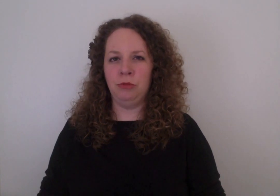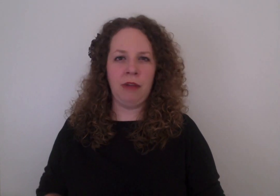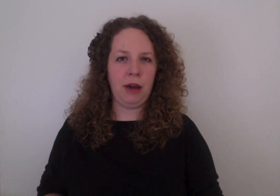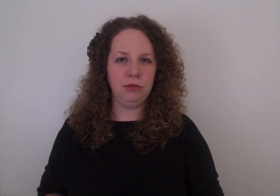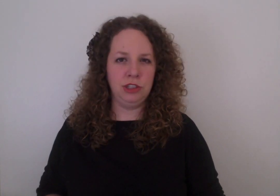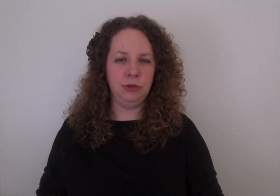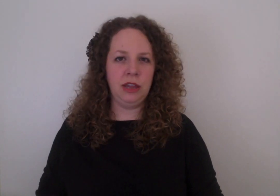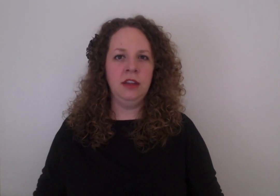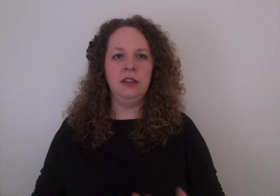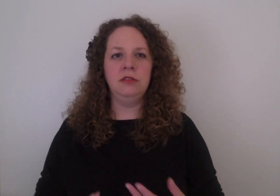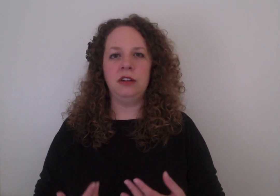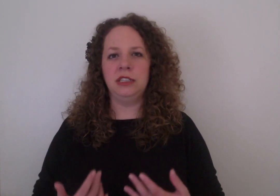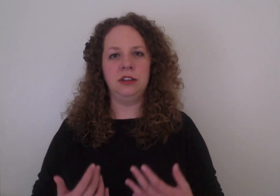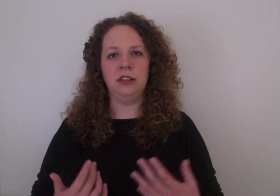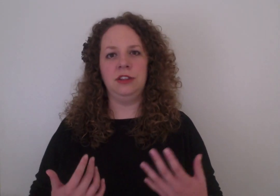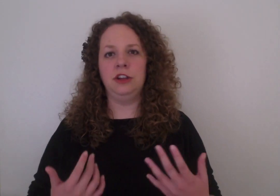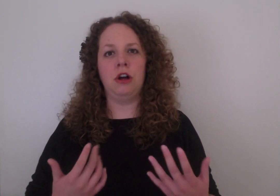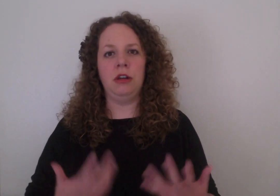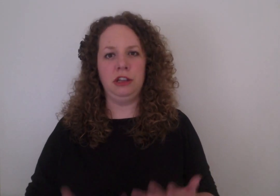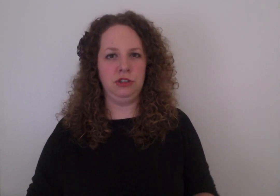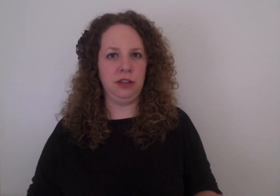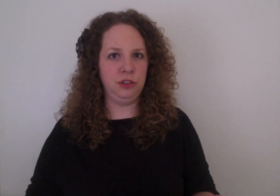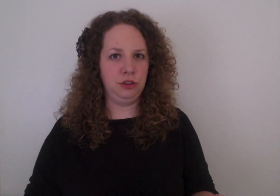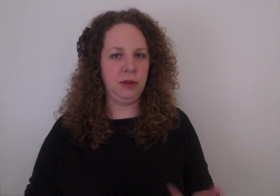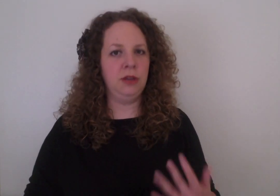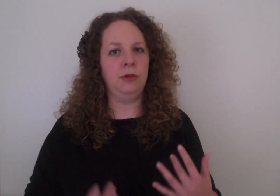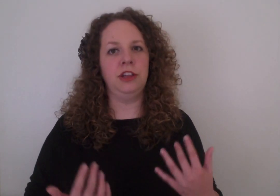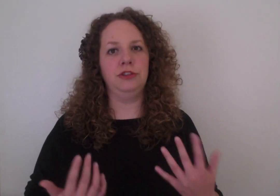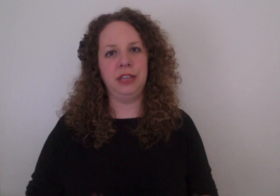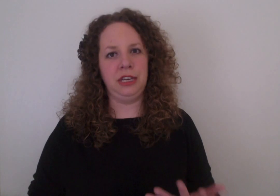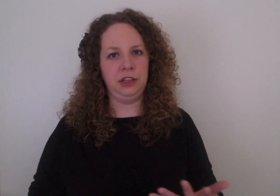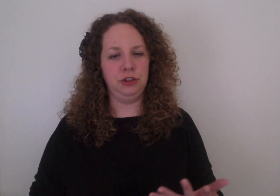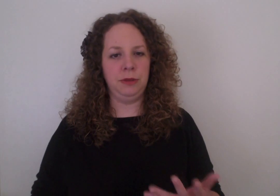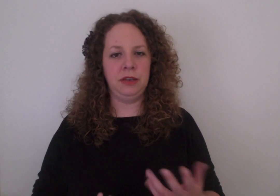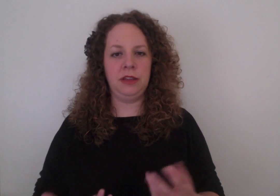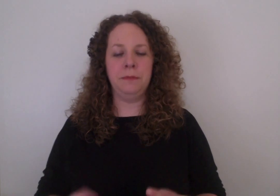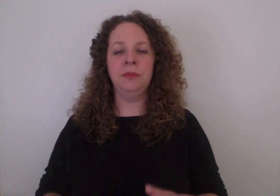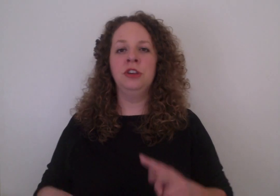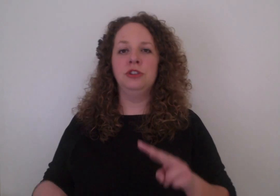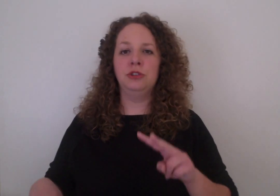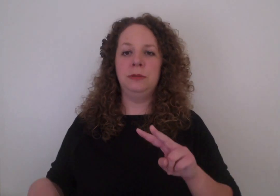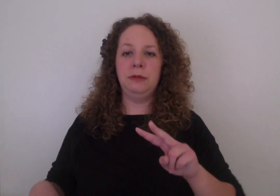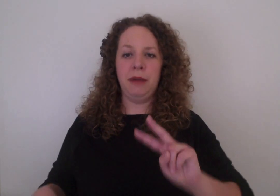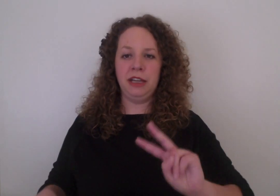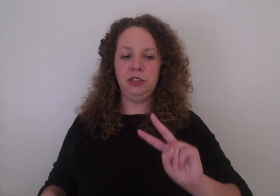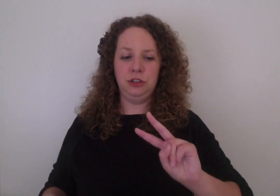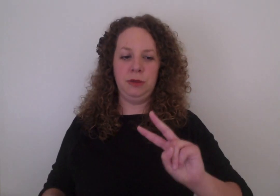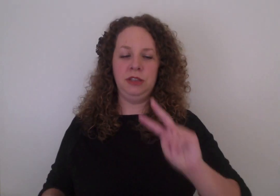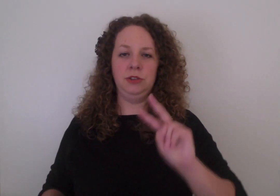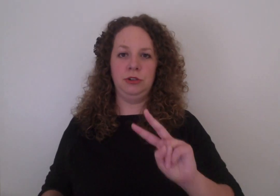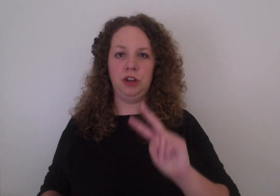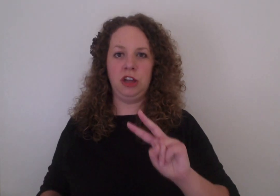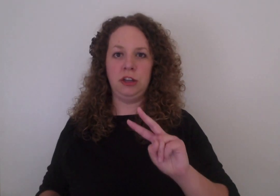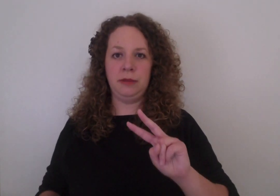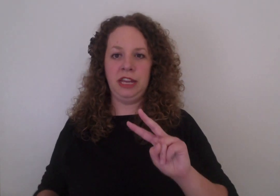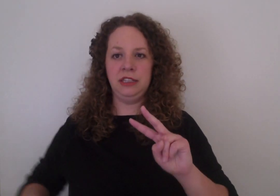how to do it, not necessarily that you're calling yourself stupid or that you're signing stupid, okay? So to be mind stupid, so your non-dominant hand is